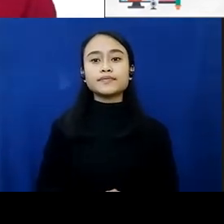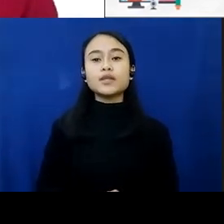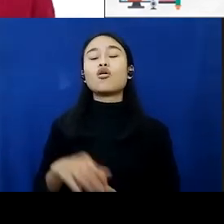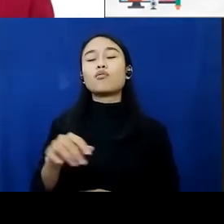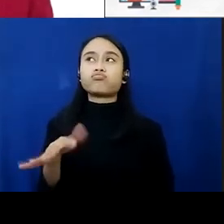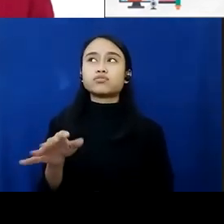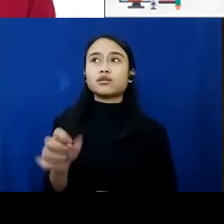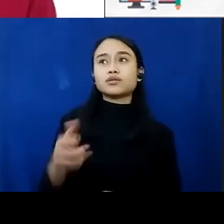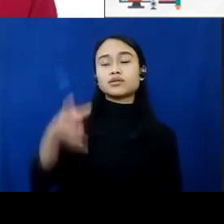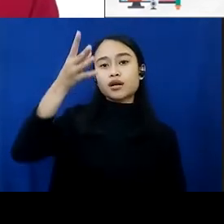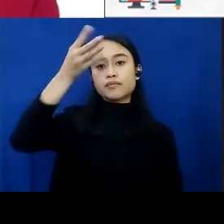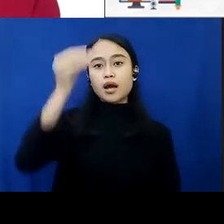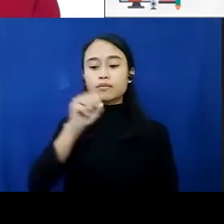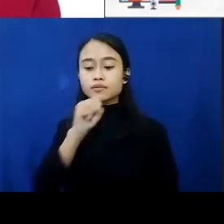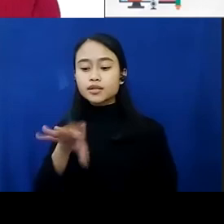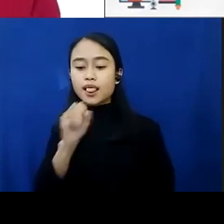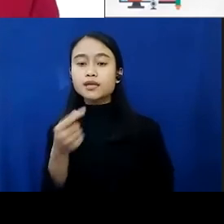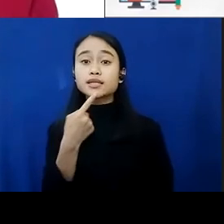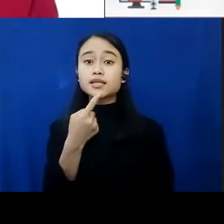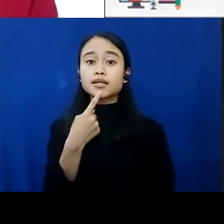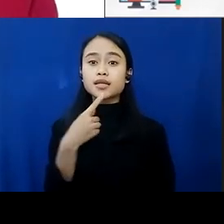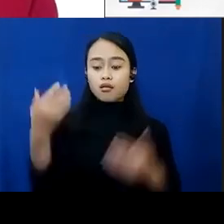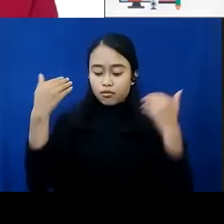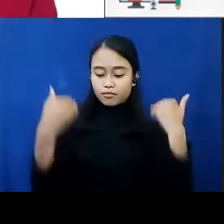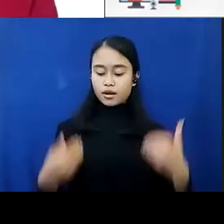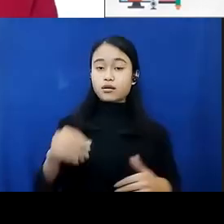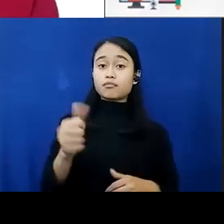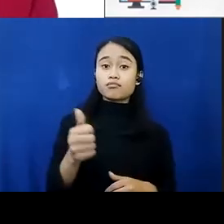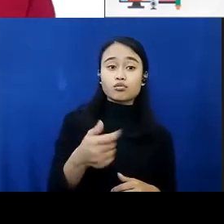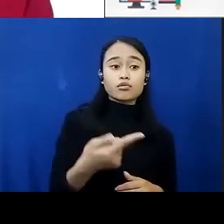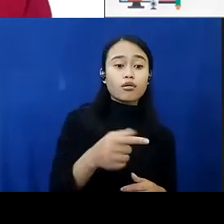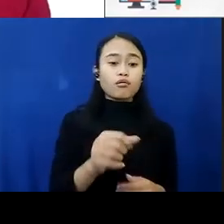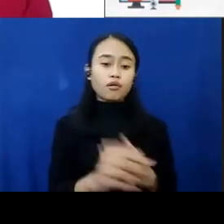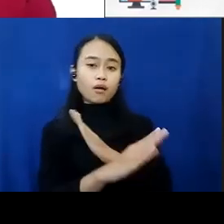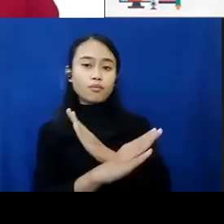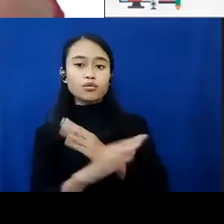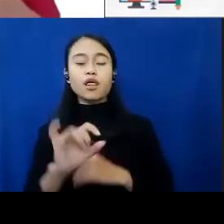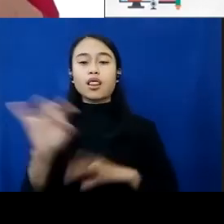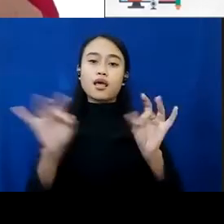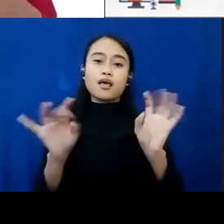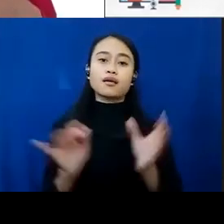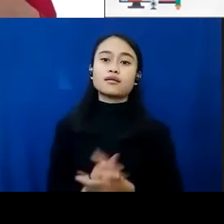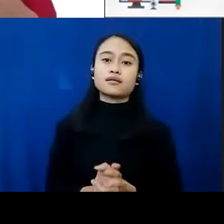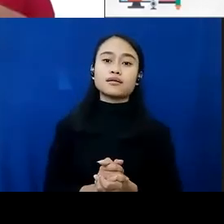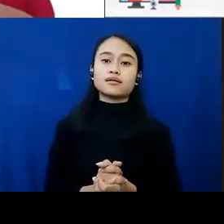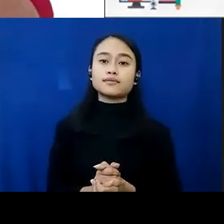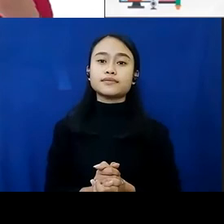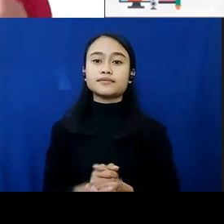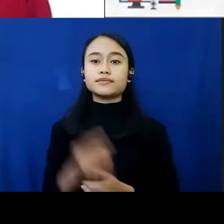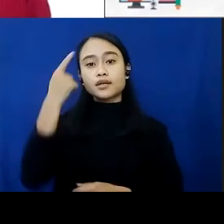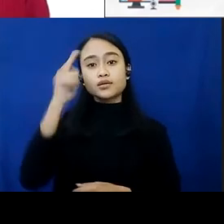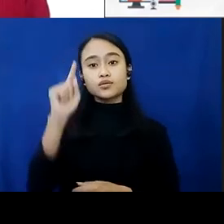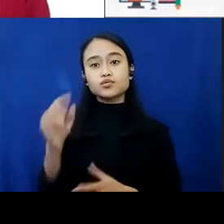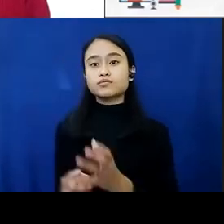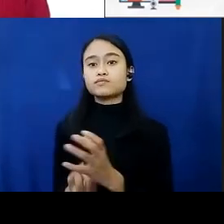violated to tell you so a lot of abuse gets missed because of that and then there's sexual development and